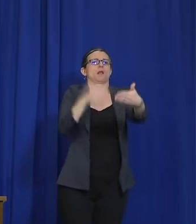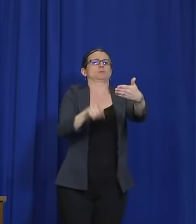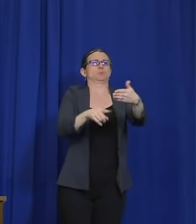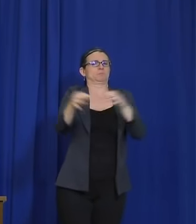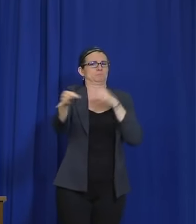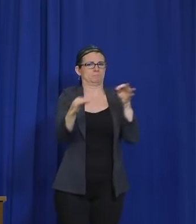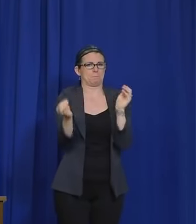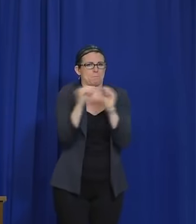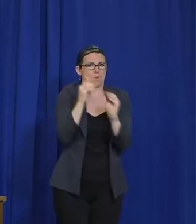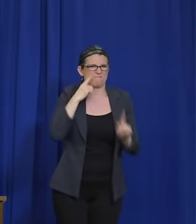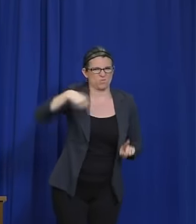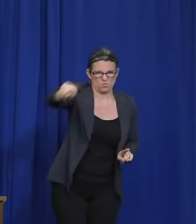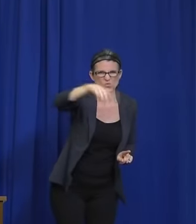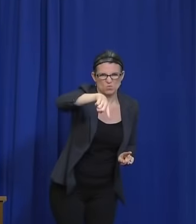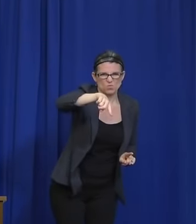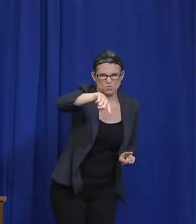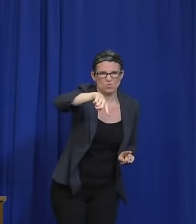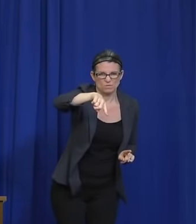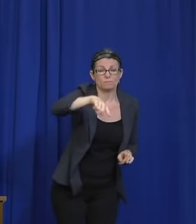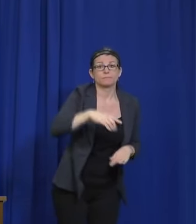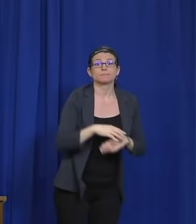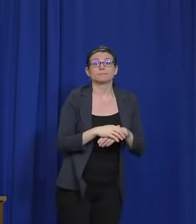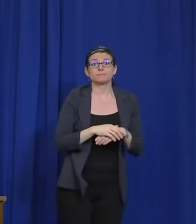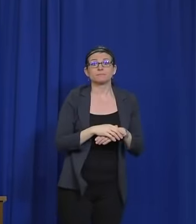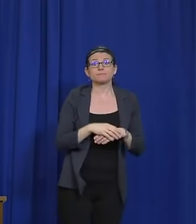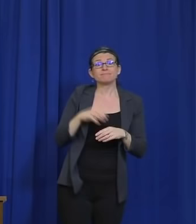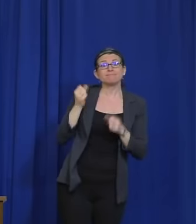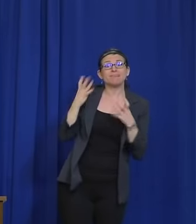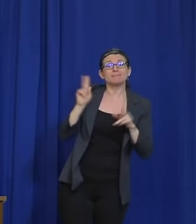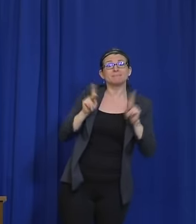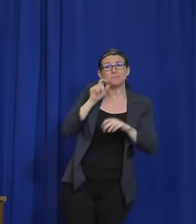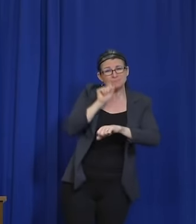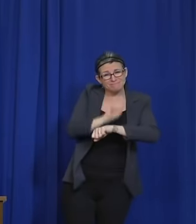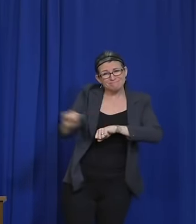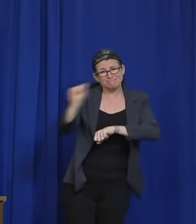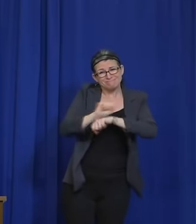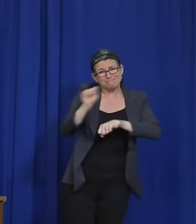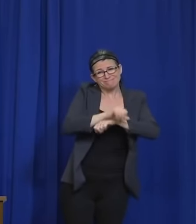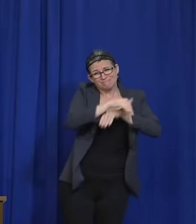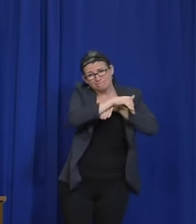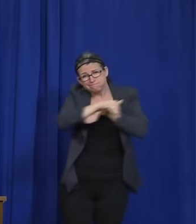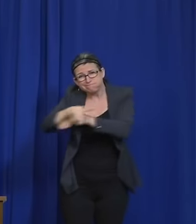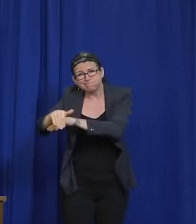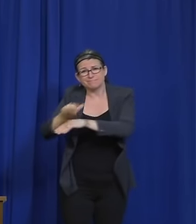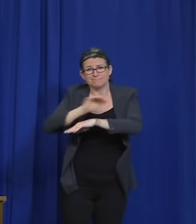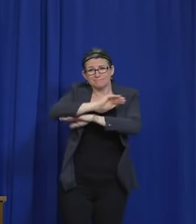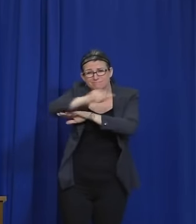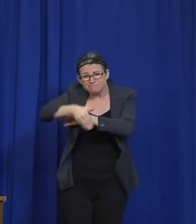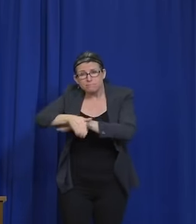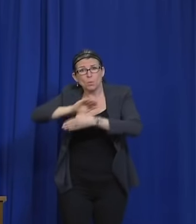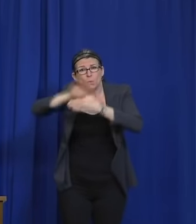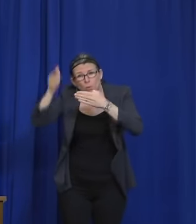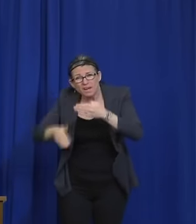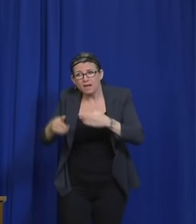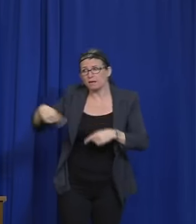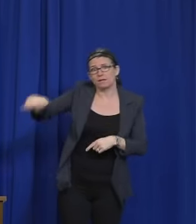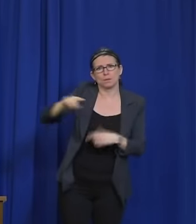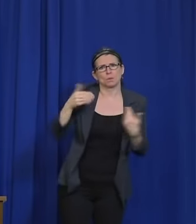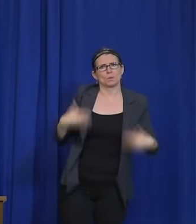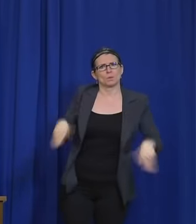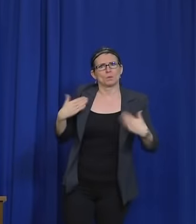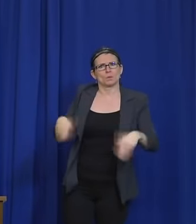to clear up application holds and the backlog and get benefits flowing as fast as